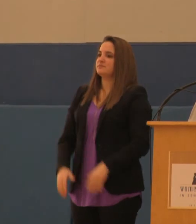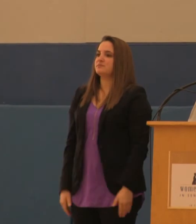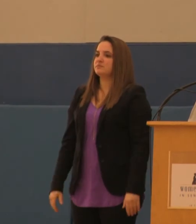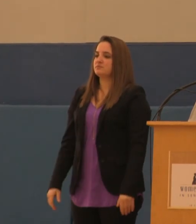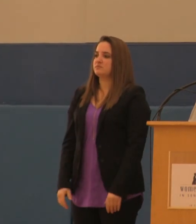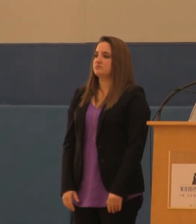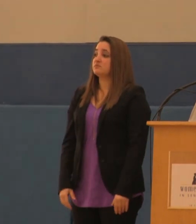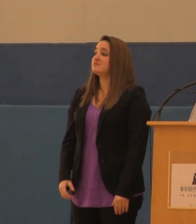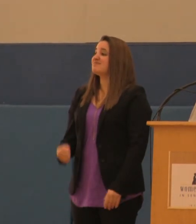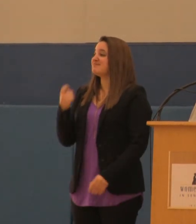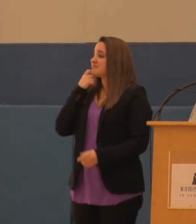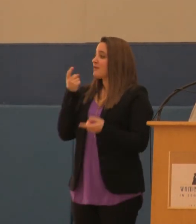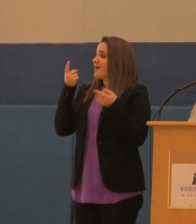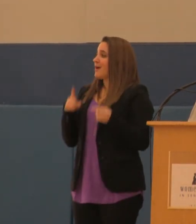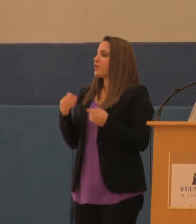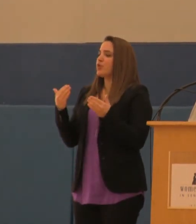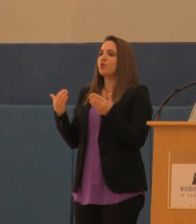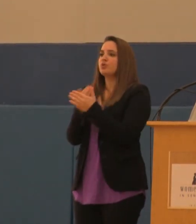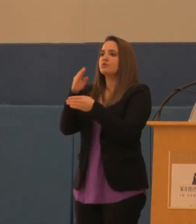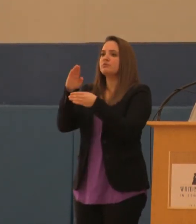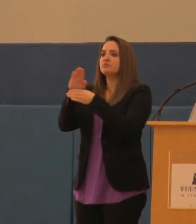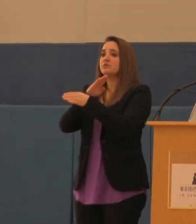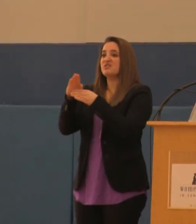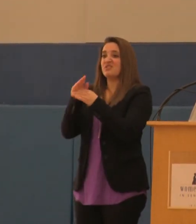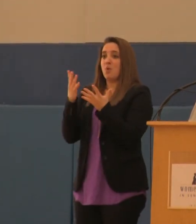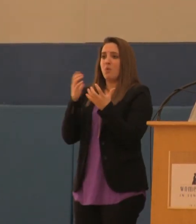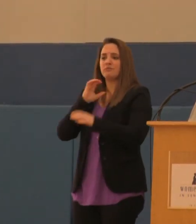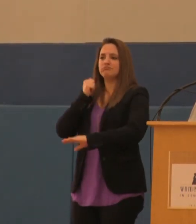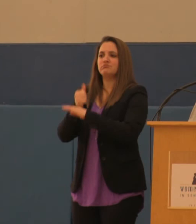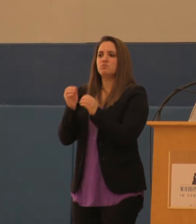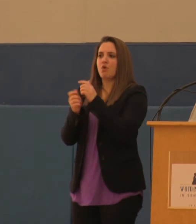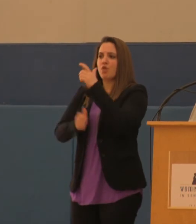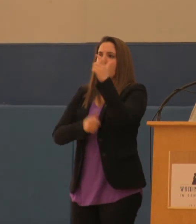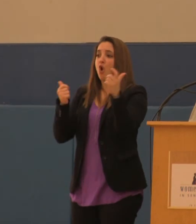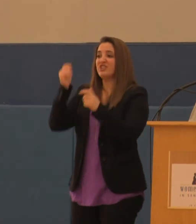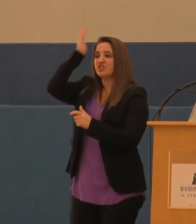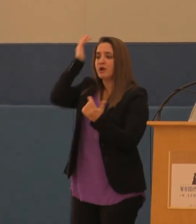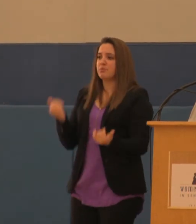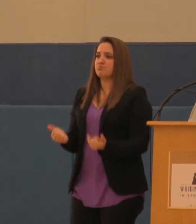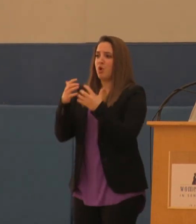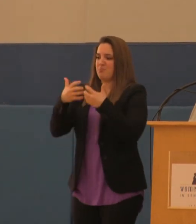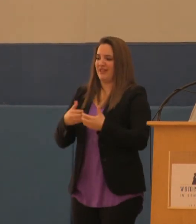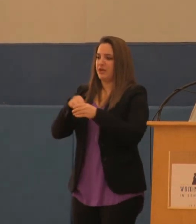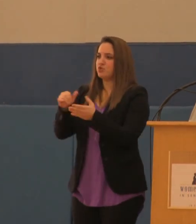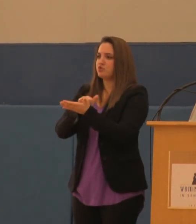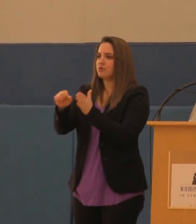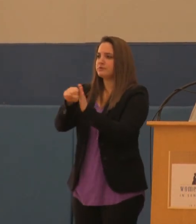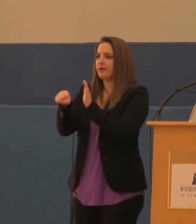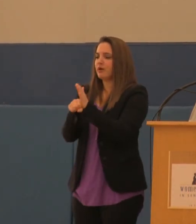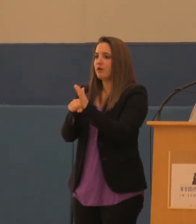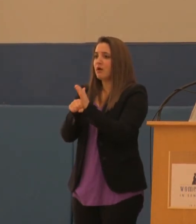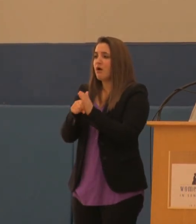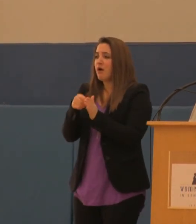We recently learned that a new corporation wants to build the largest trash burning plant in New York, only 3,200